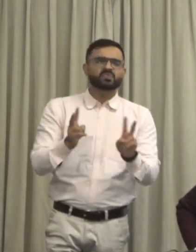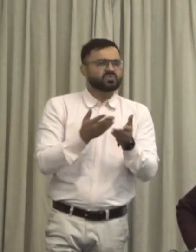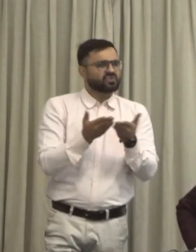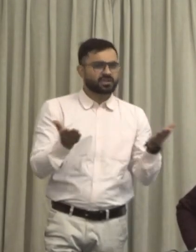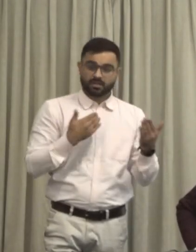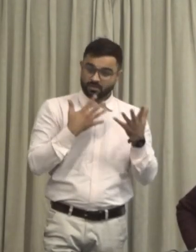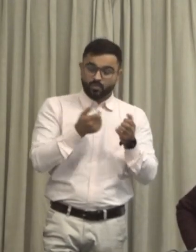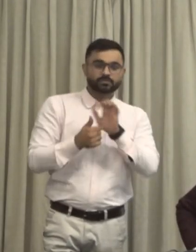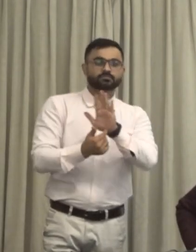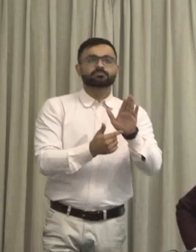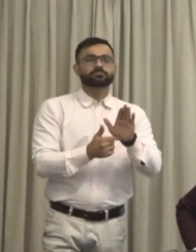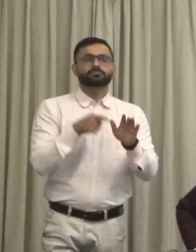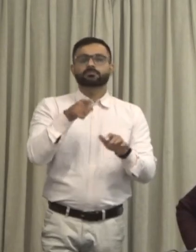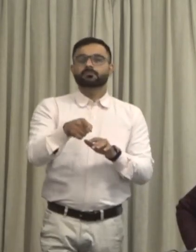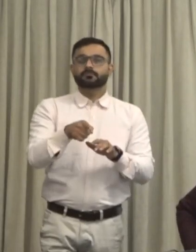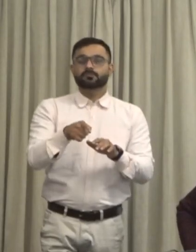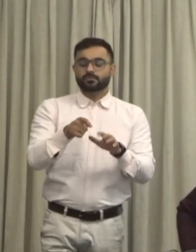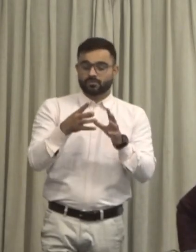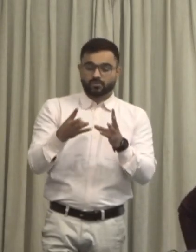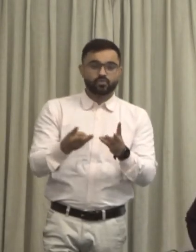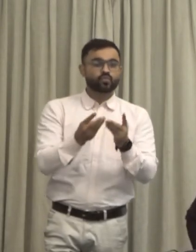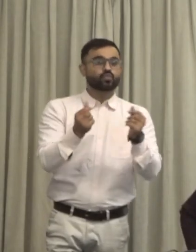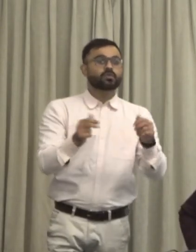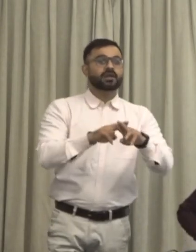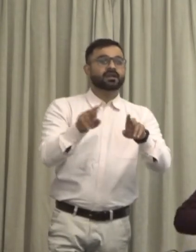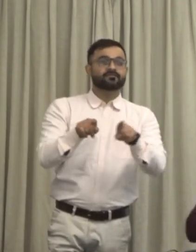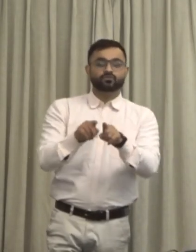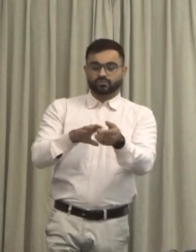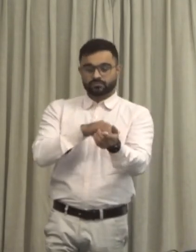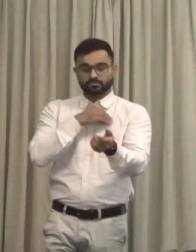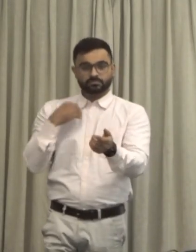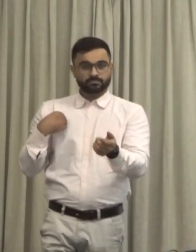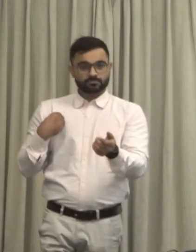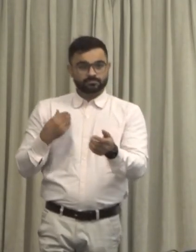That's what we want to address. But not a collusion with family and doctors.